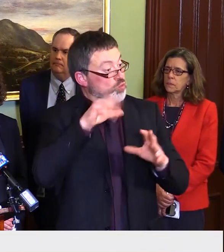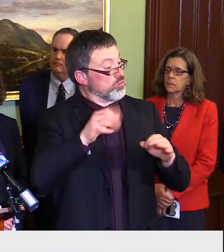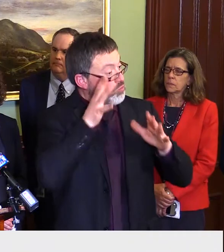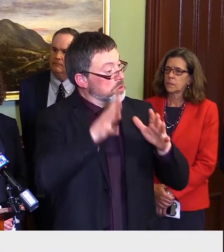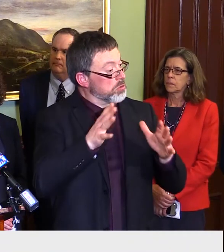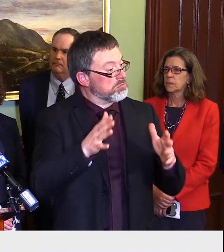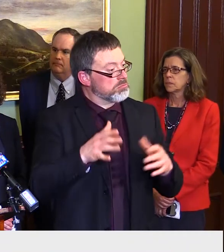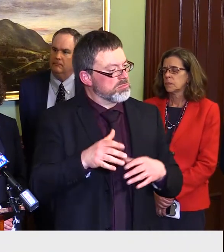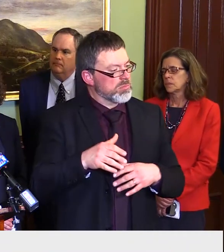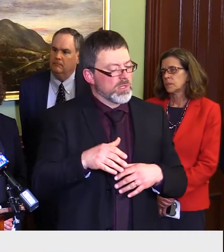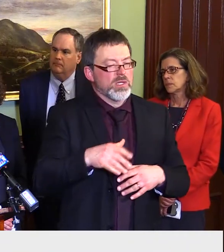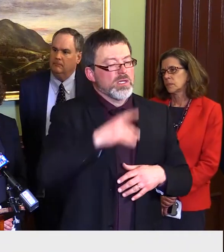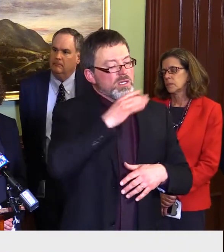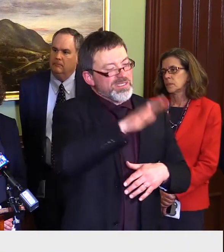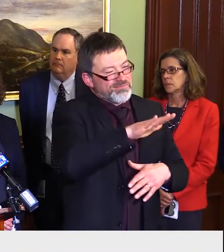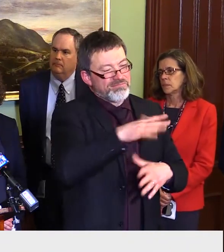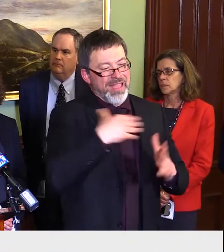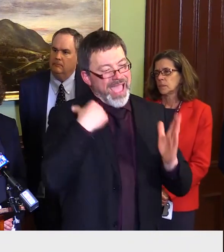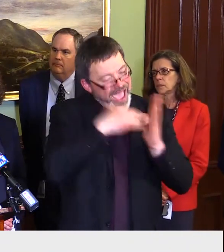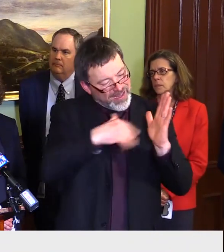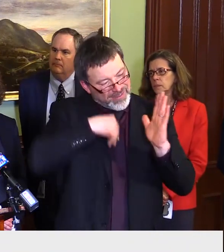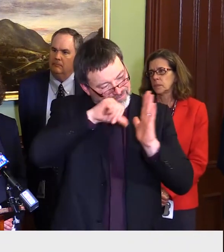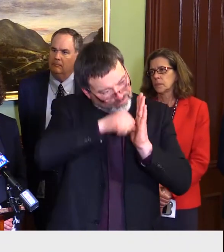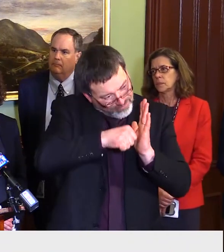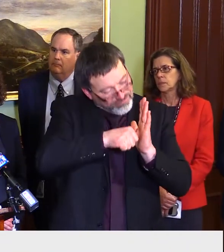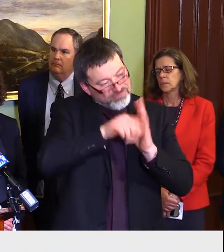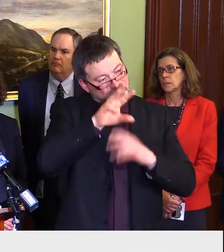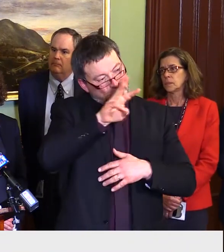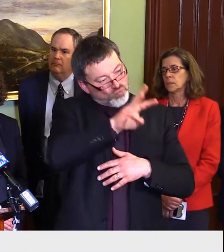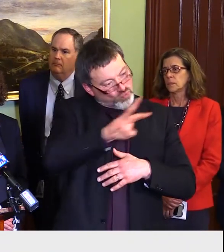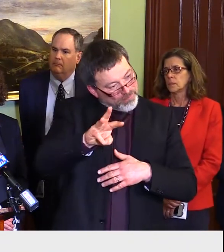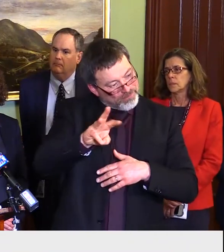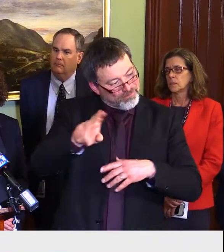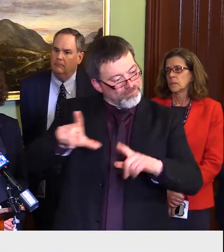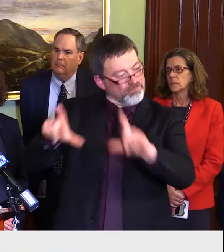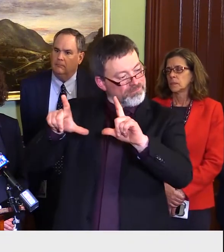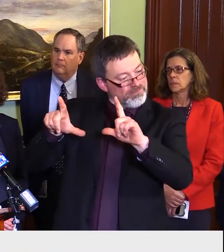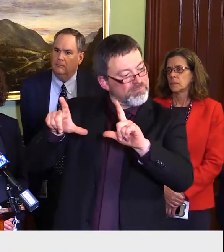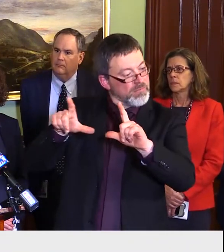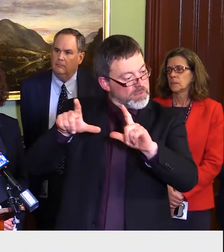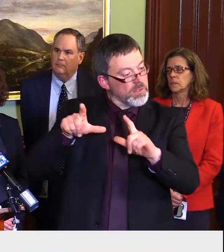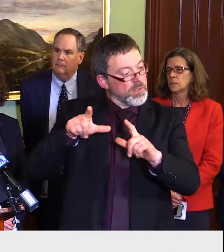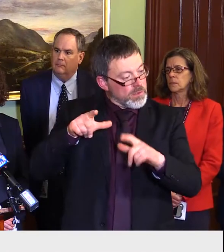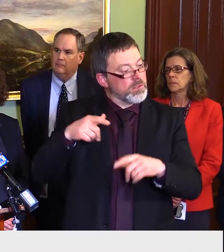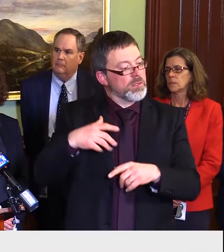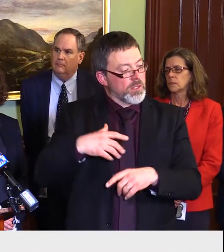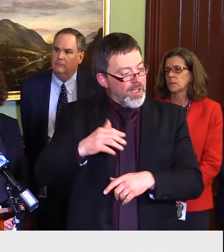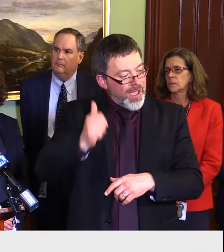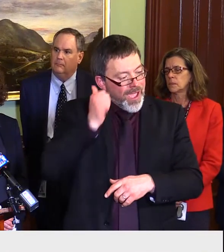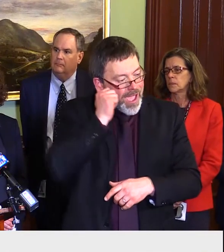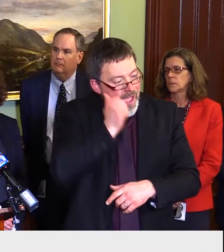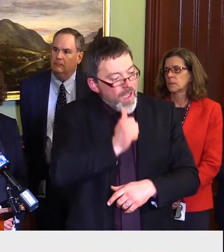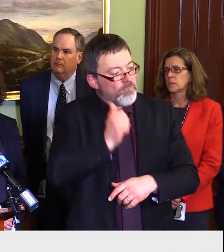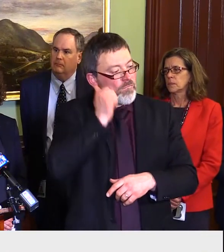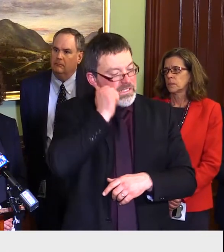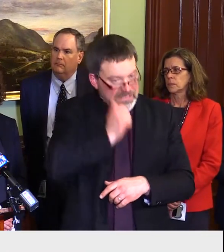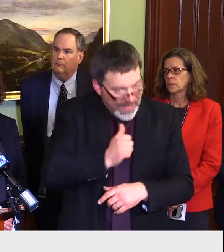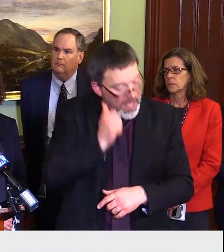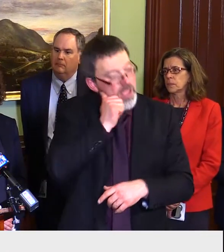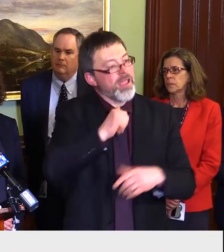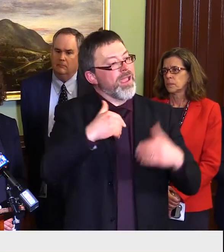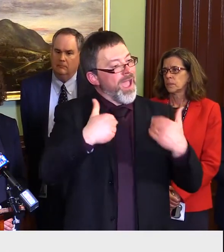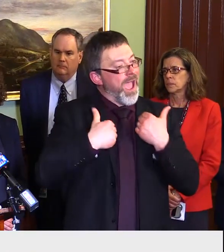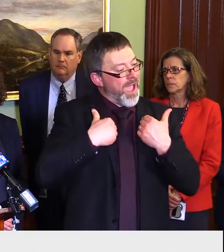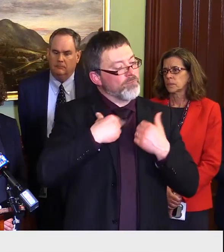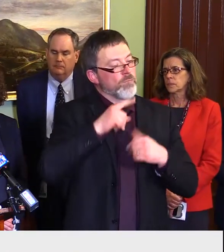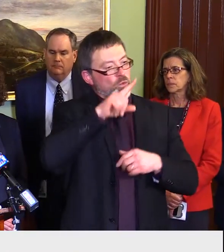time. If you have any questions about that, any Vermonter should go to that website because it answers a lot of questions and it gives all the